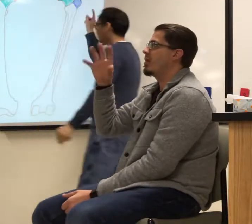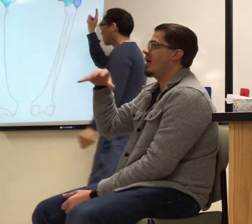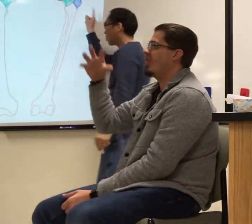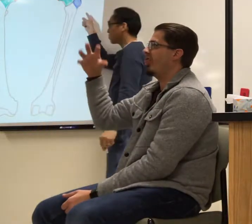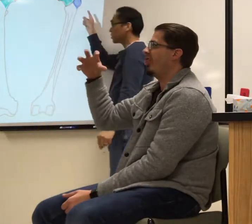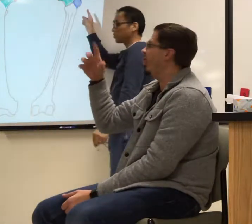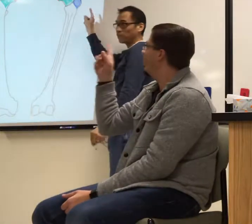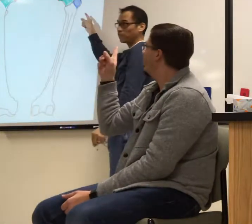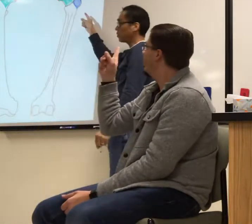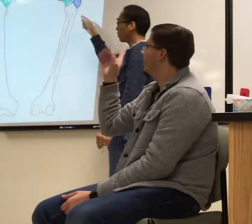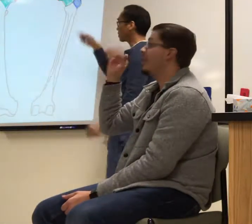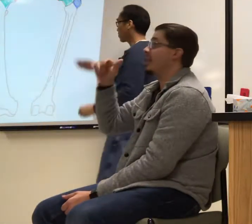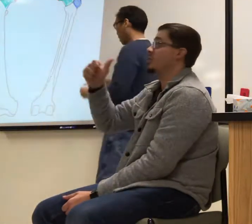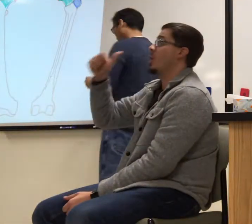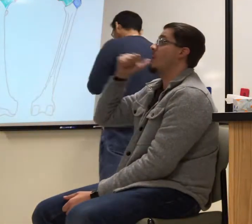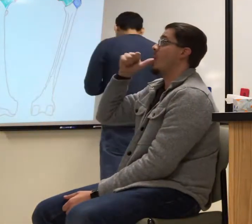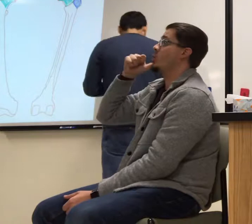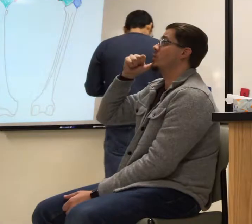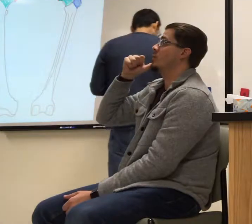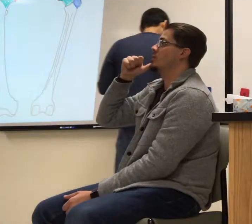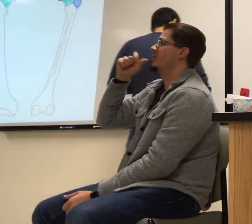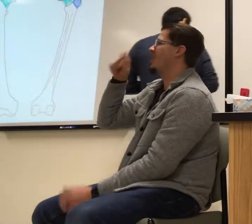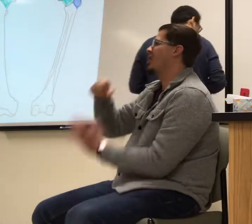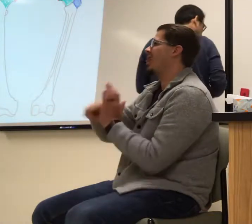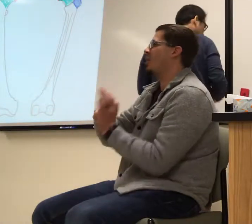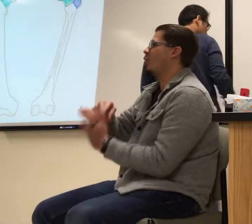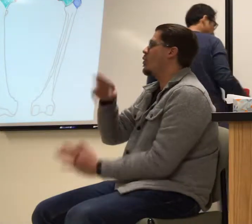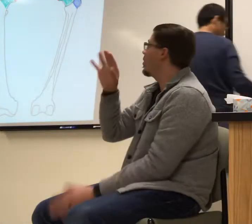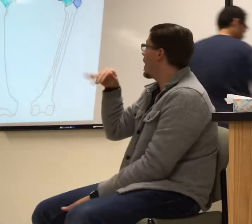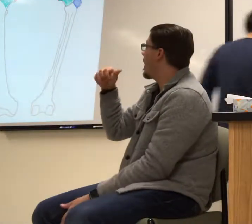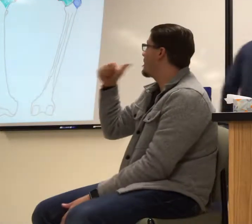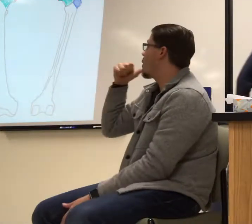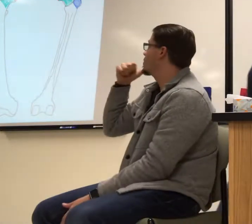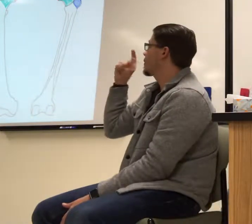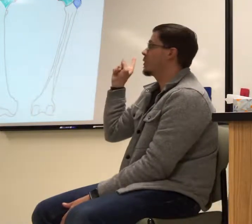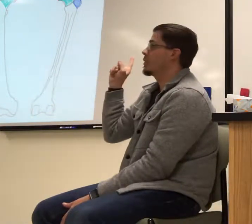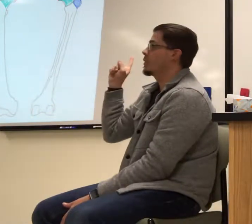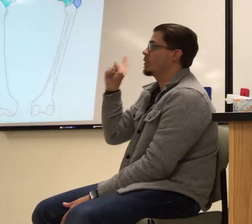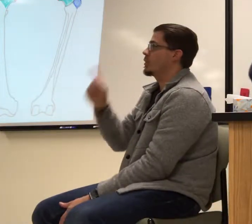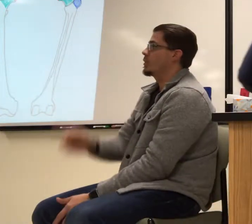So that's a posterior view. I should probably label this.